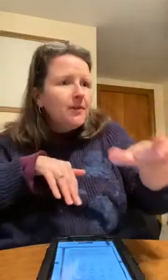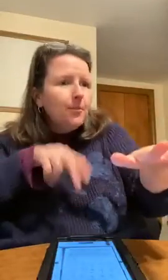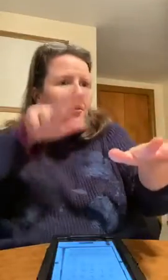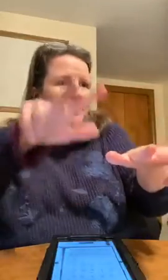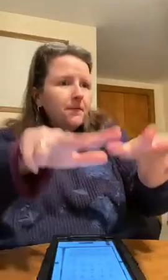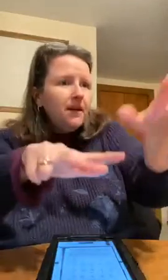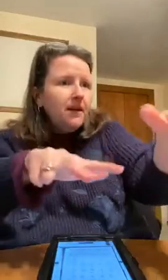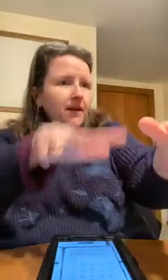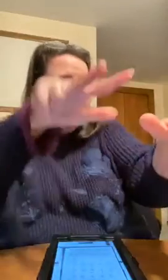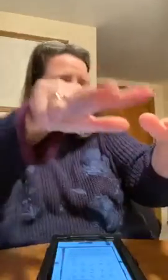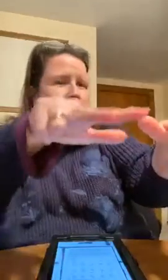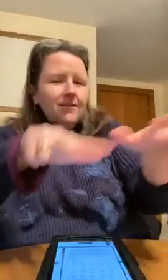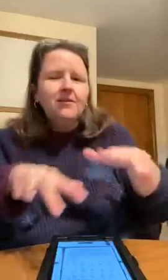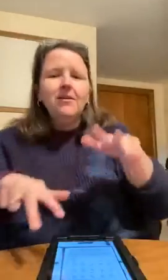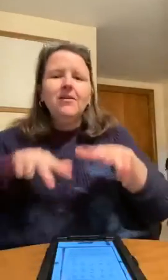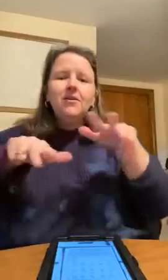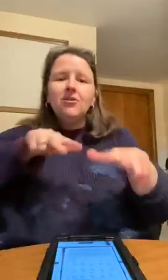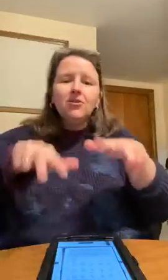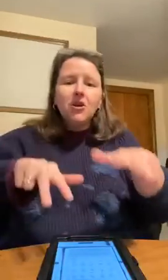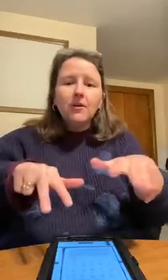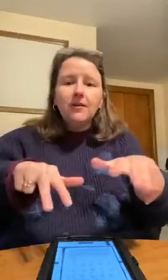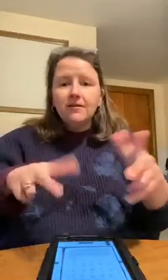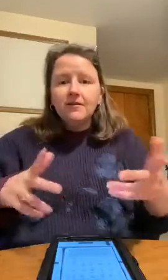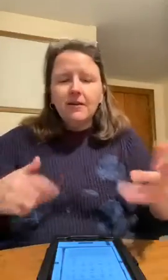bird's feet. You can show it. Okay.